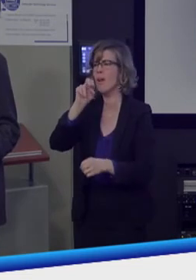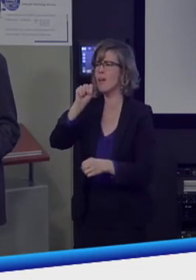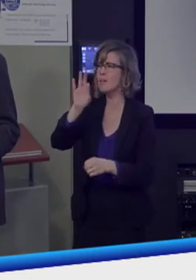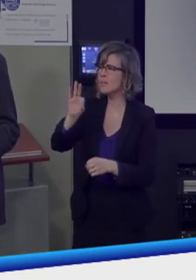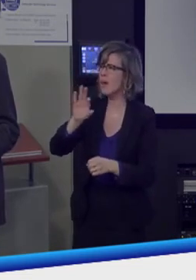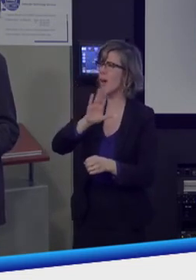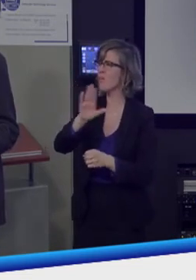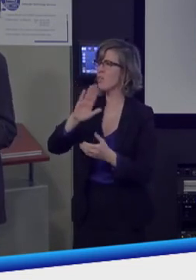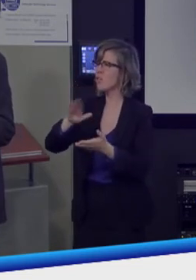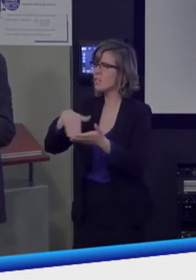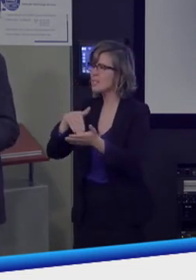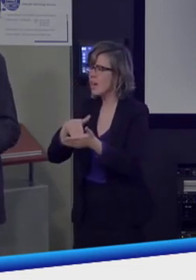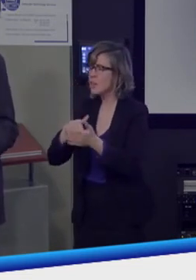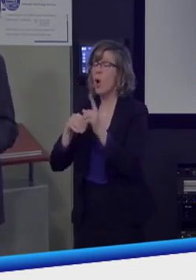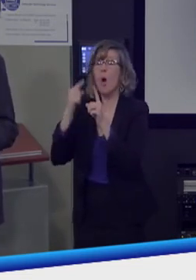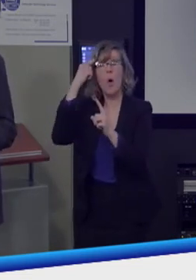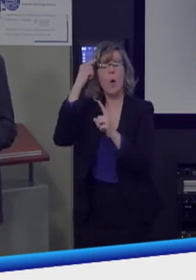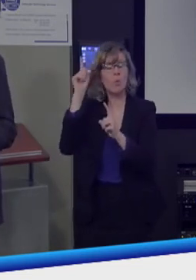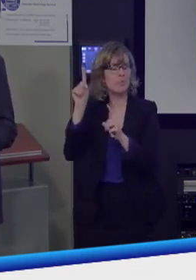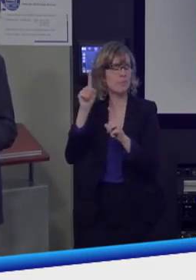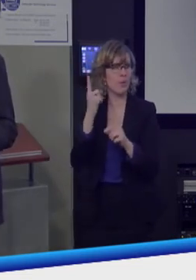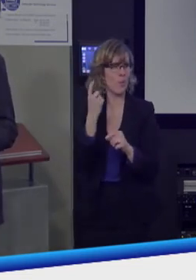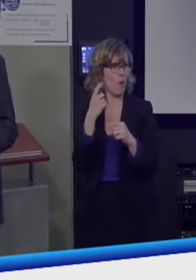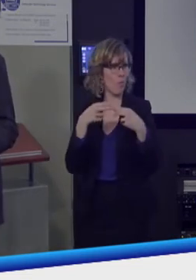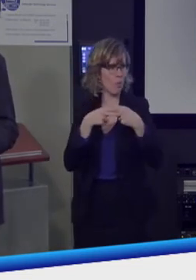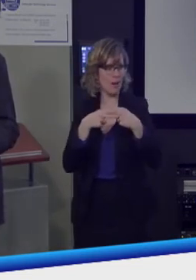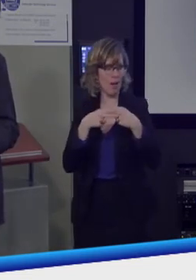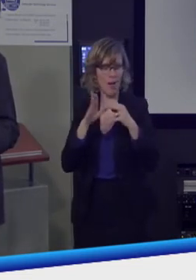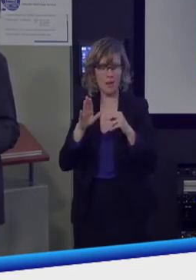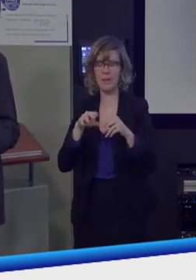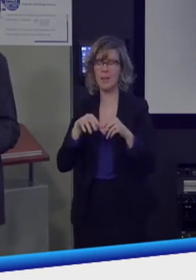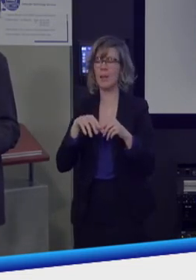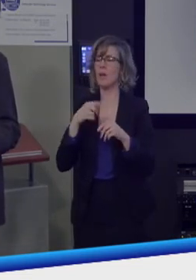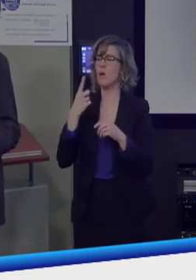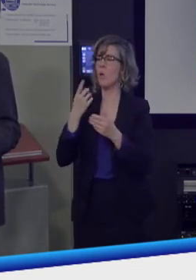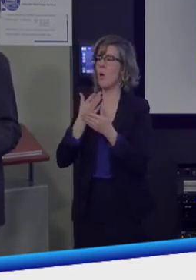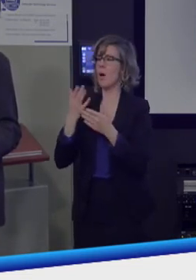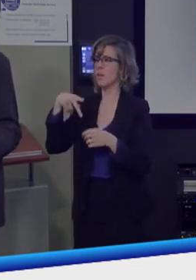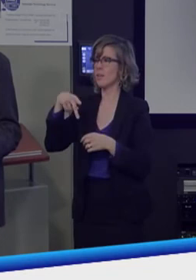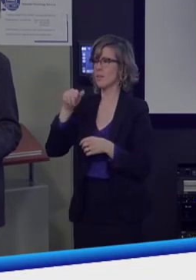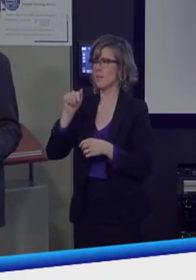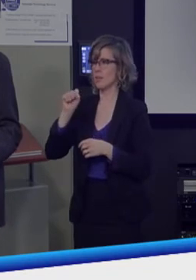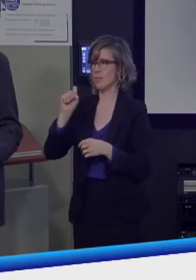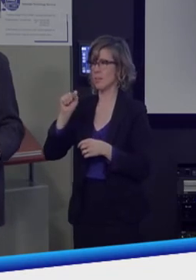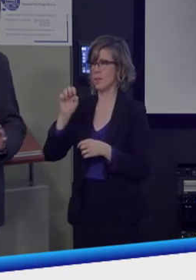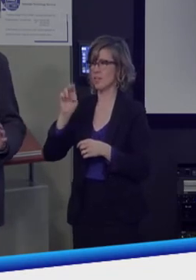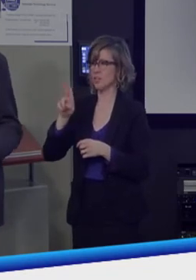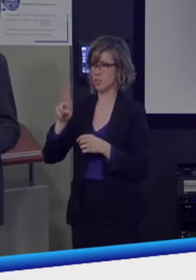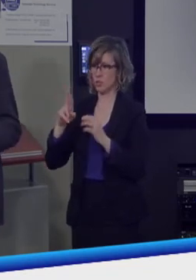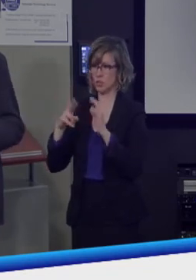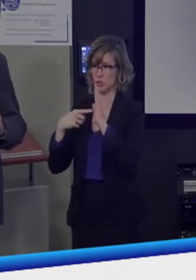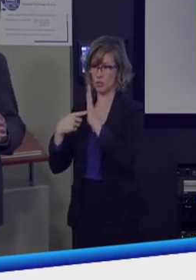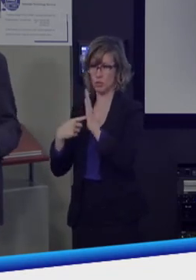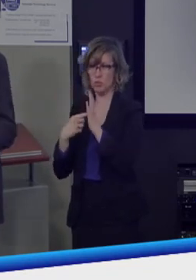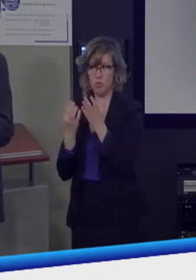centers, I'm sorry, one more slide. One thing that Pasteur showed, very importantly, that there's this flow.